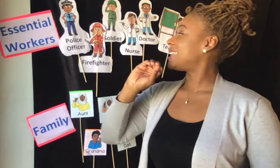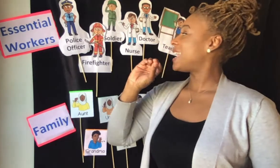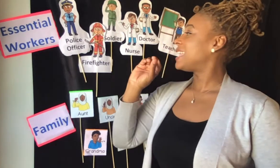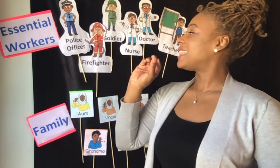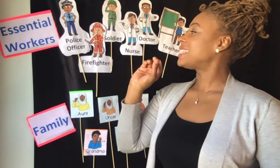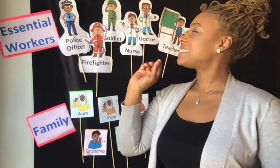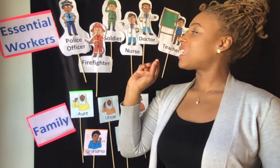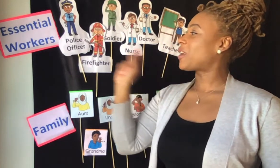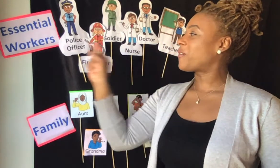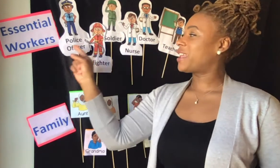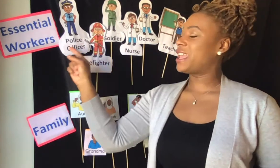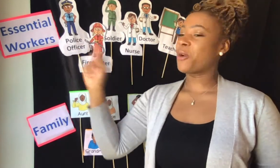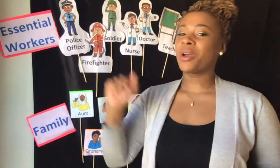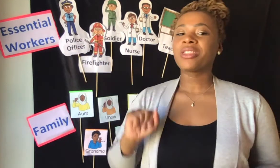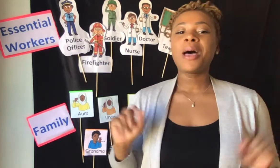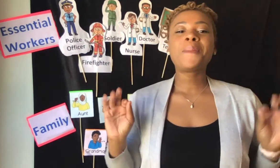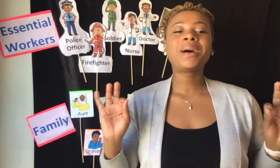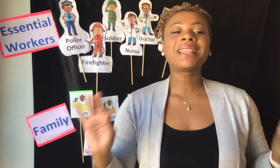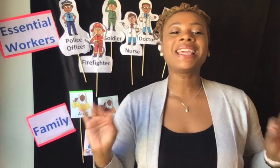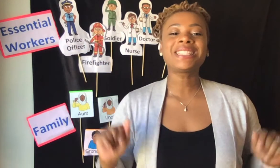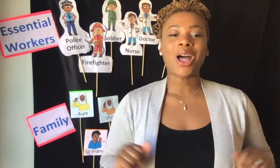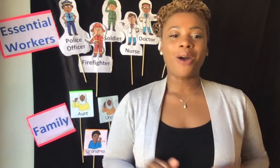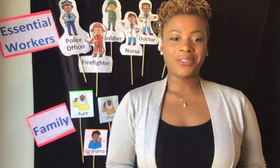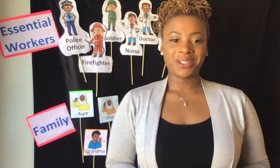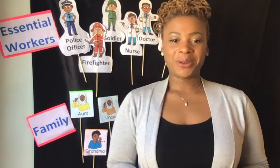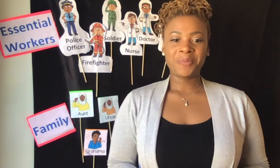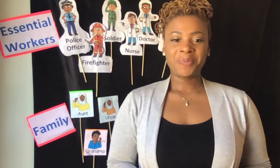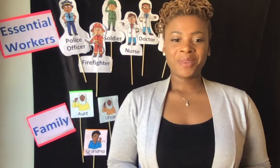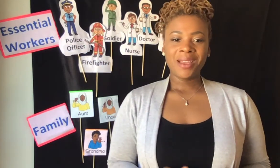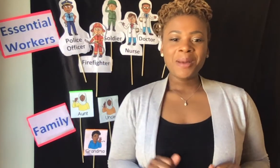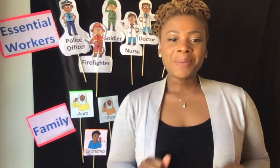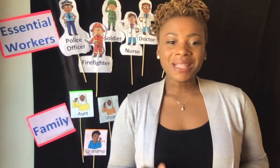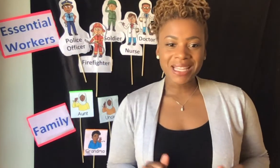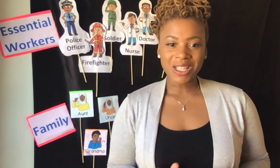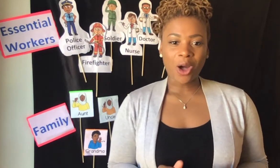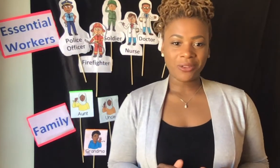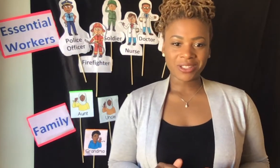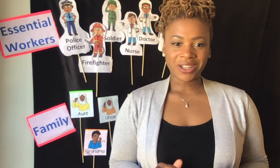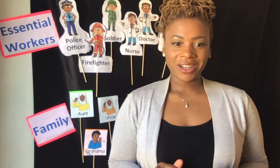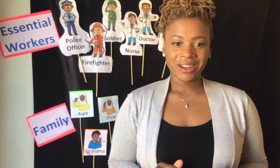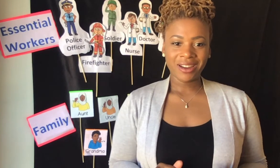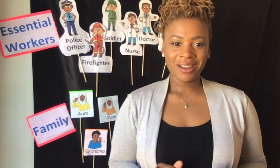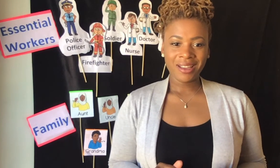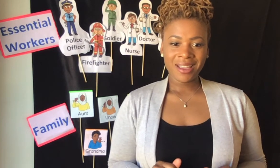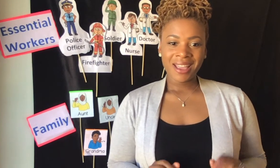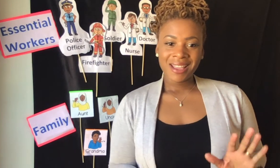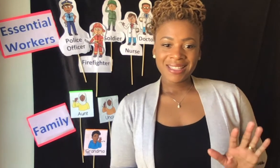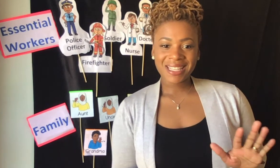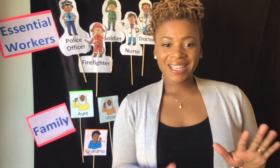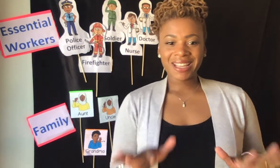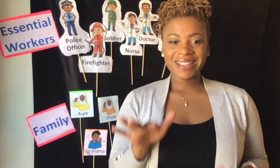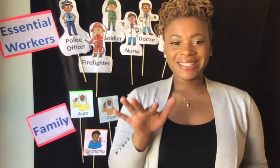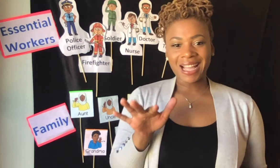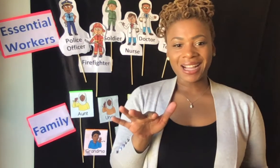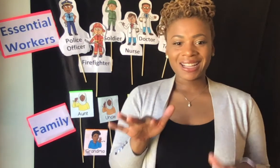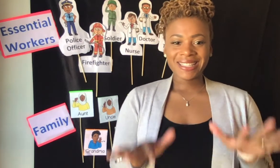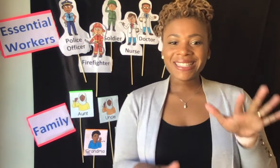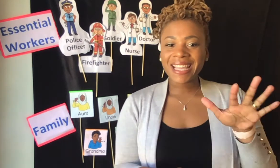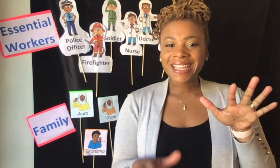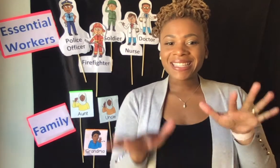see. Let's start over here with police officer. Police officer. Tick tock, tick